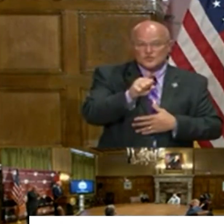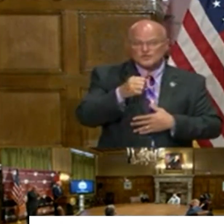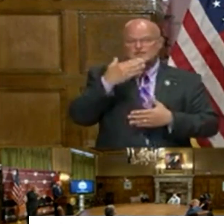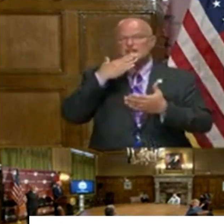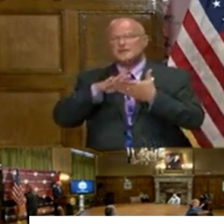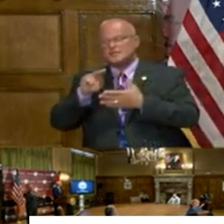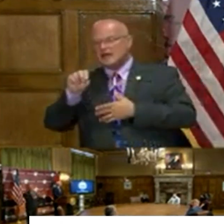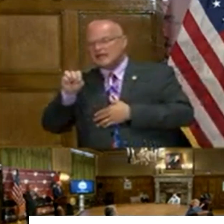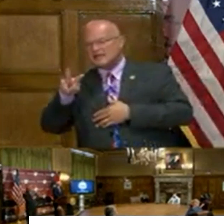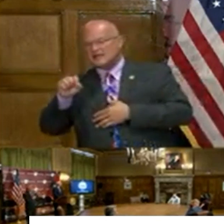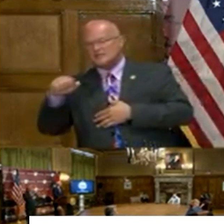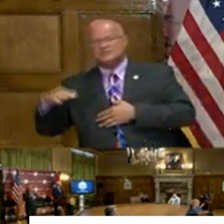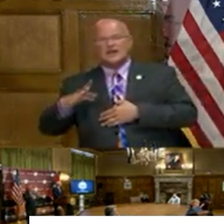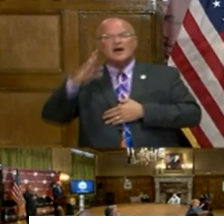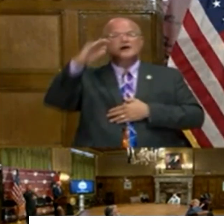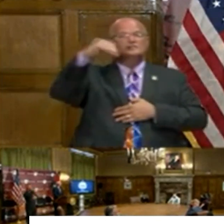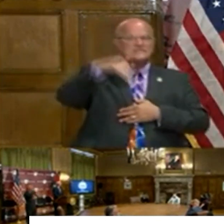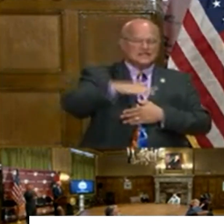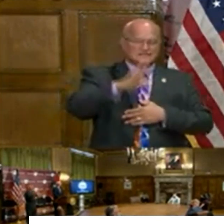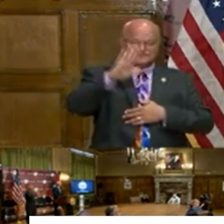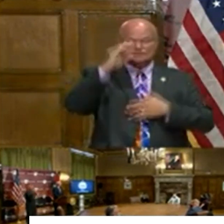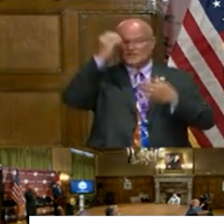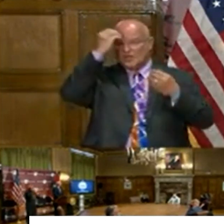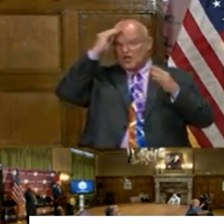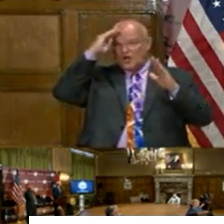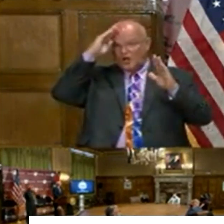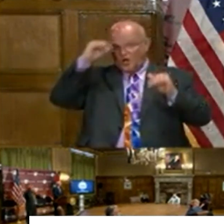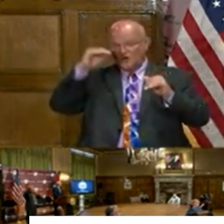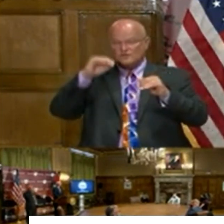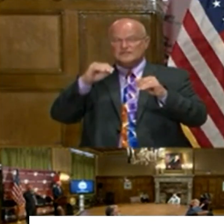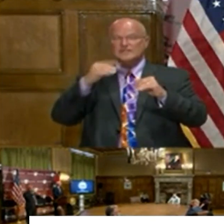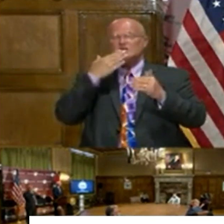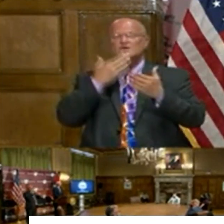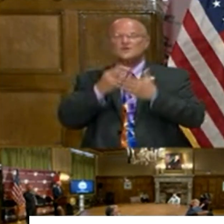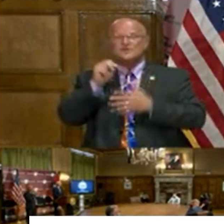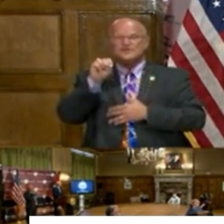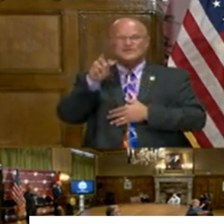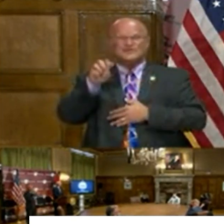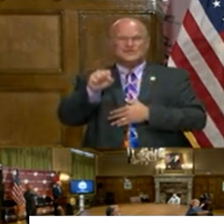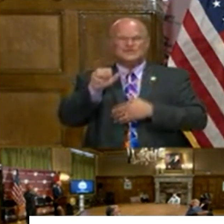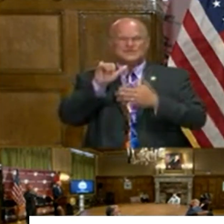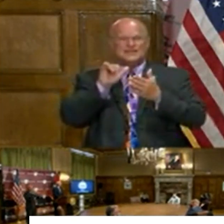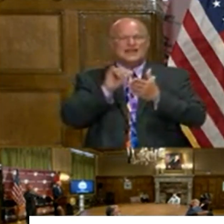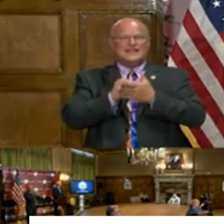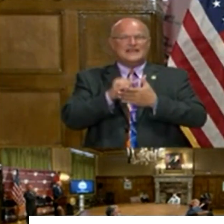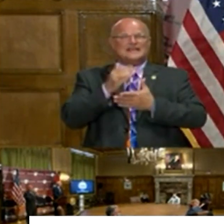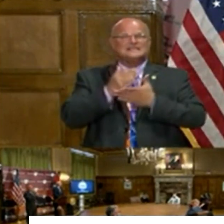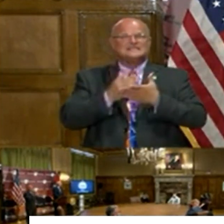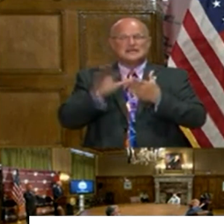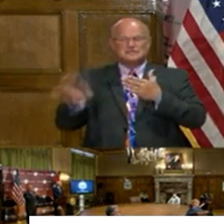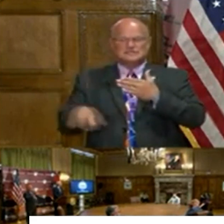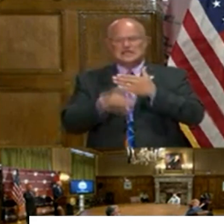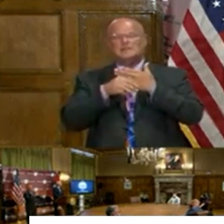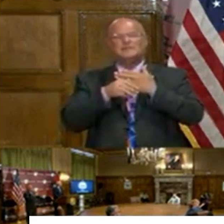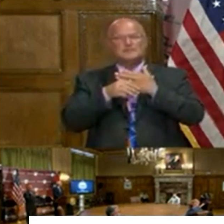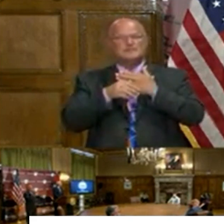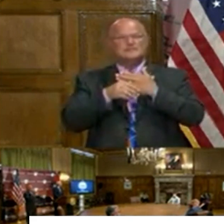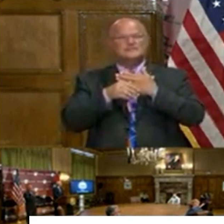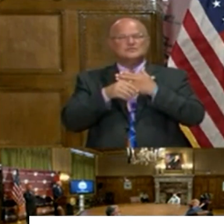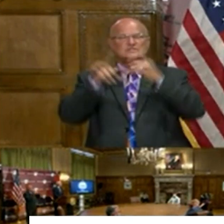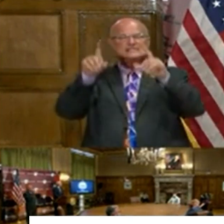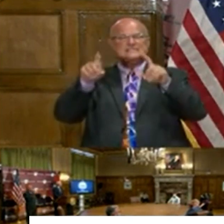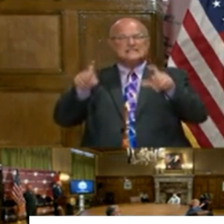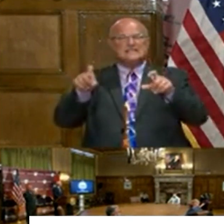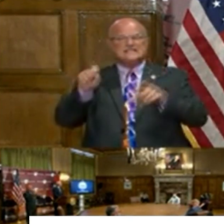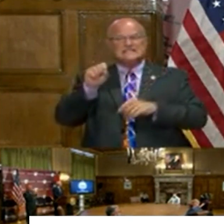downs, and so hopefully we'll have some good news to follow that there'll be some supplemental